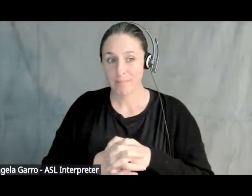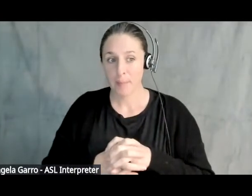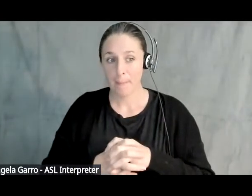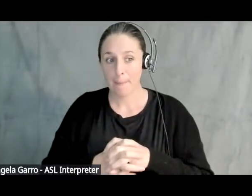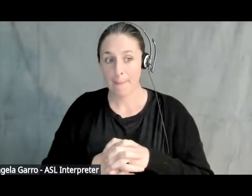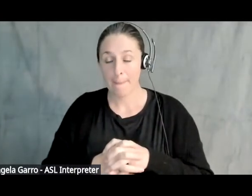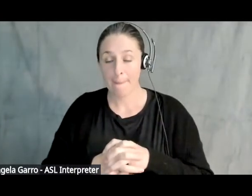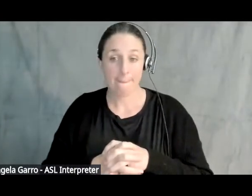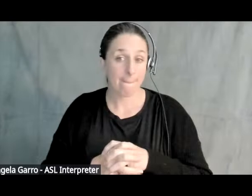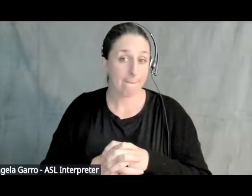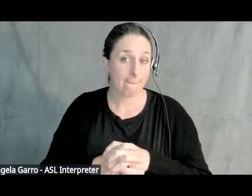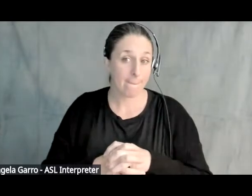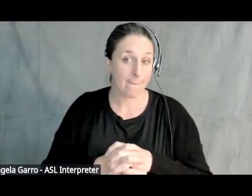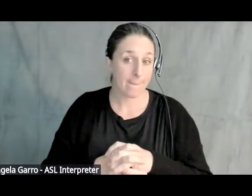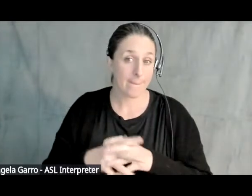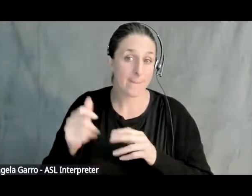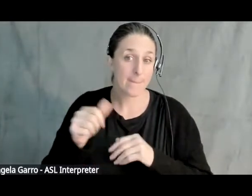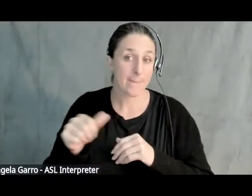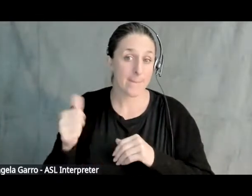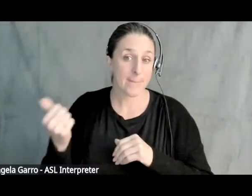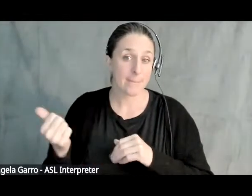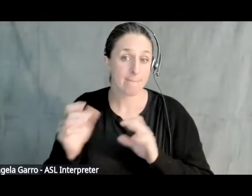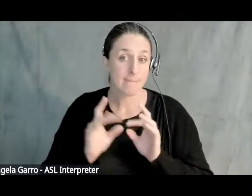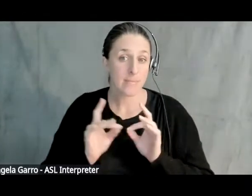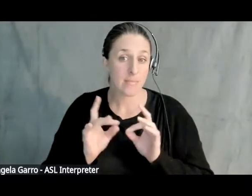Any other comments?